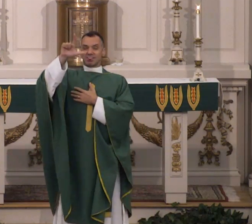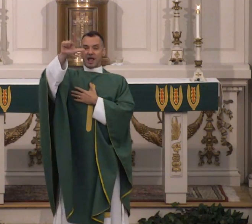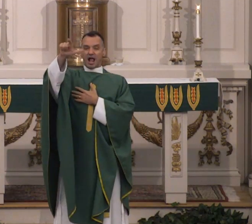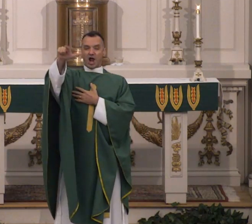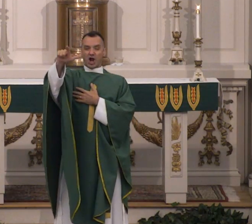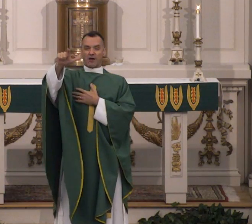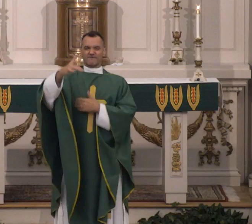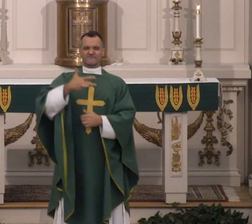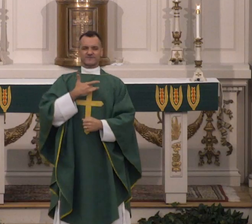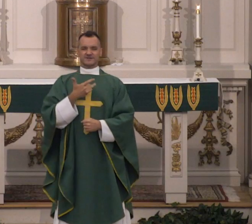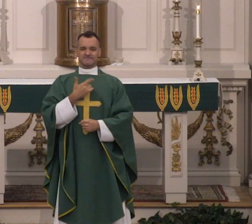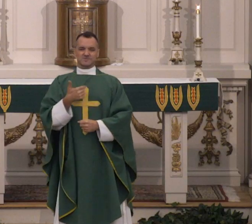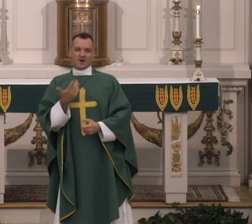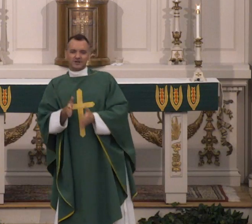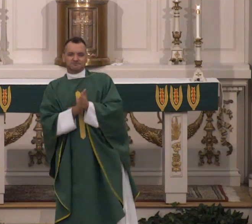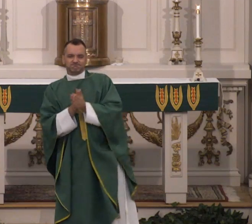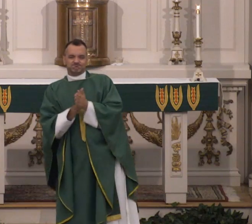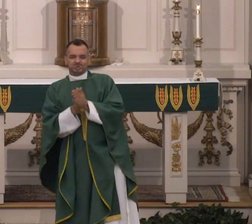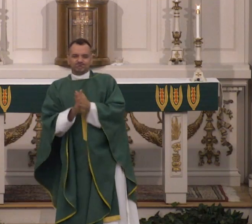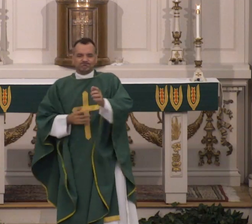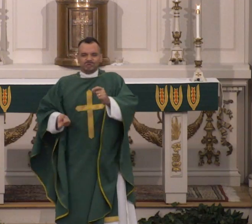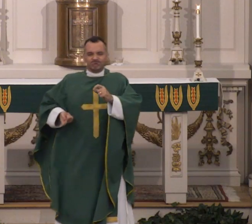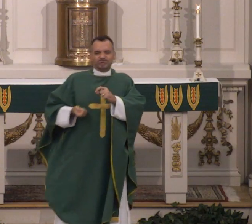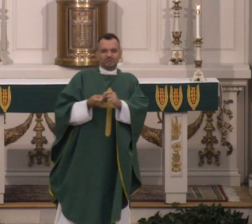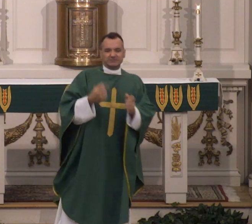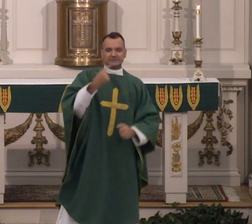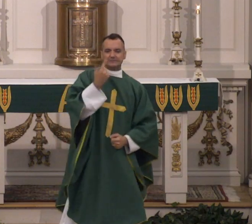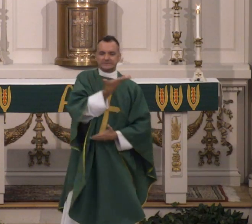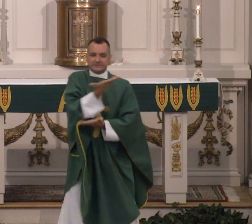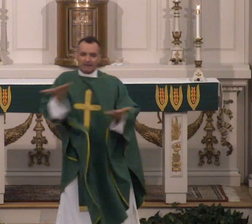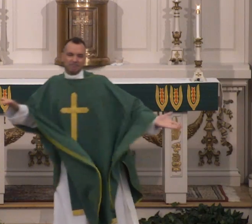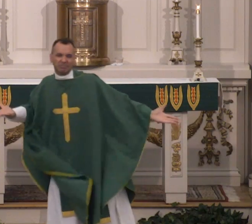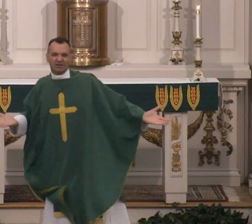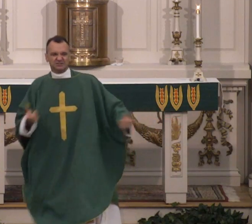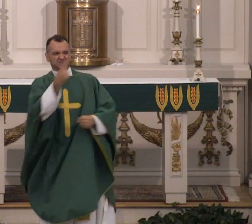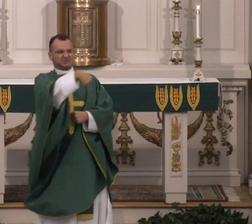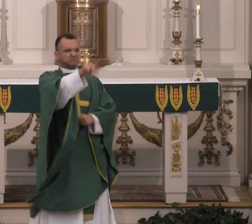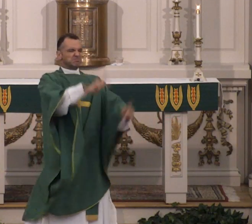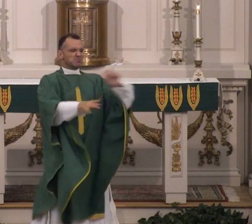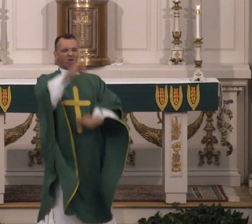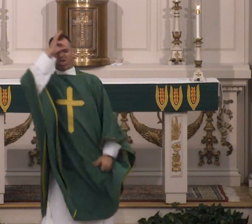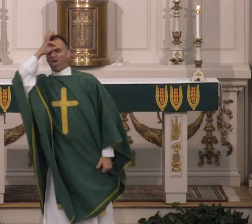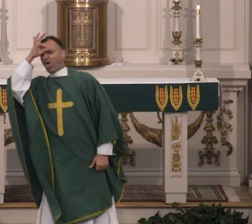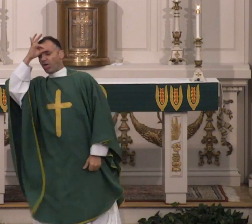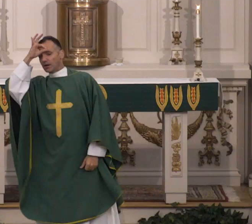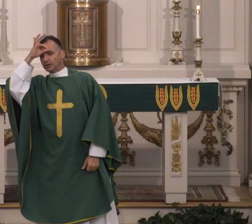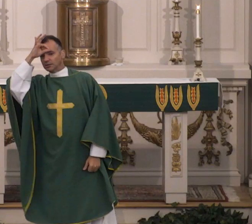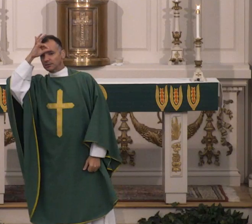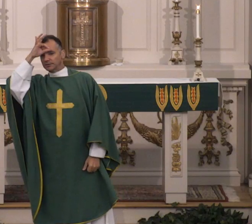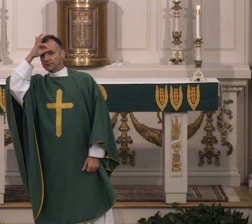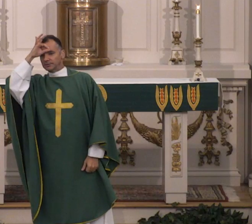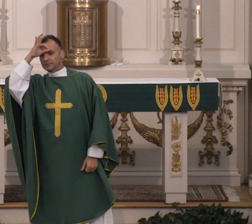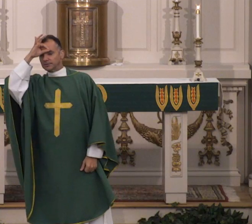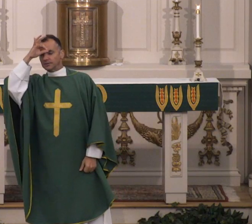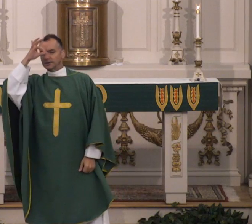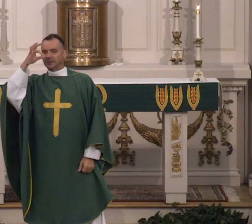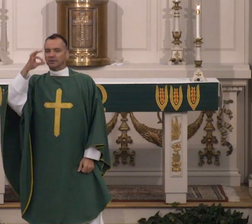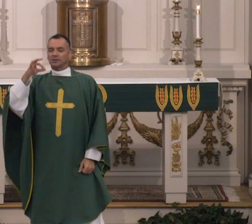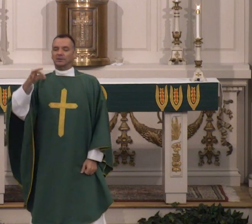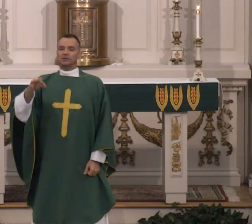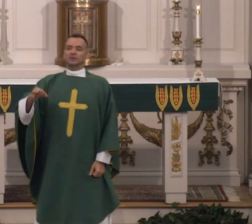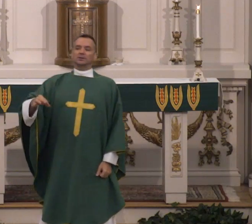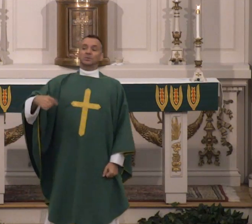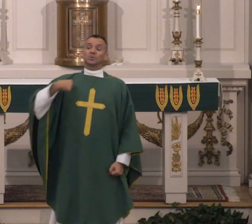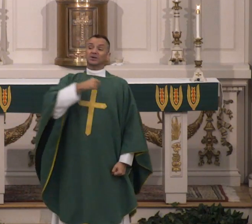We don't want to have regrets later and feel, you know, when we do feel those times where we give into greed or ignorance